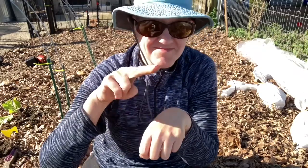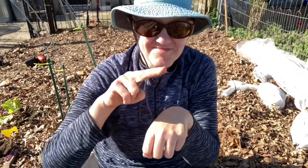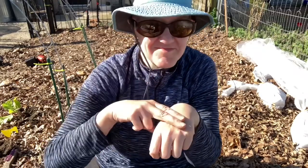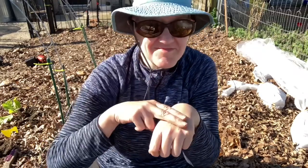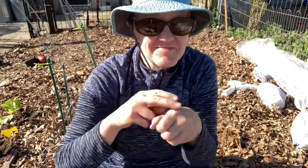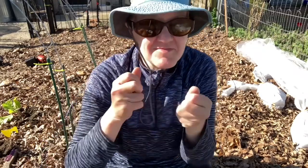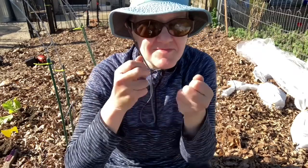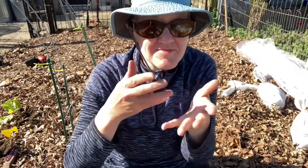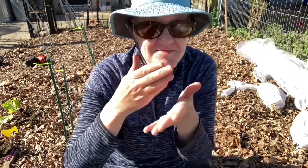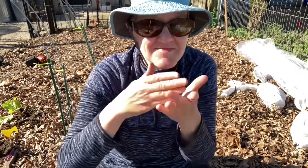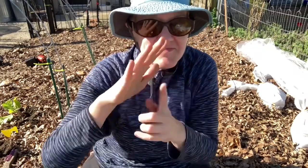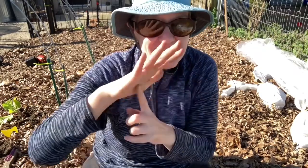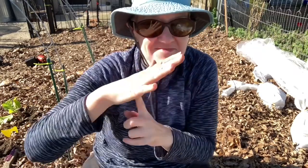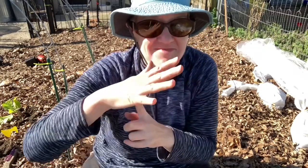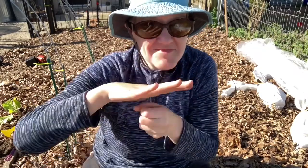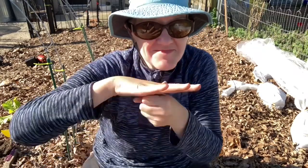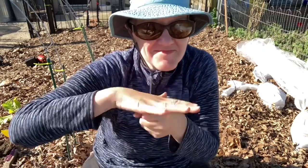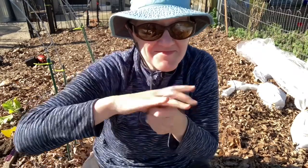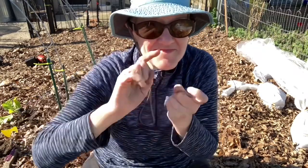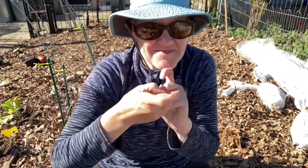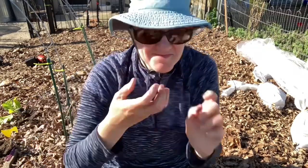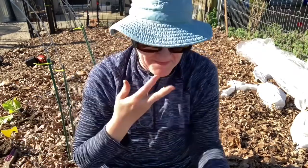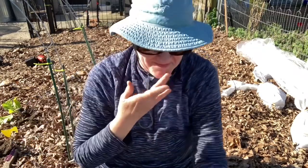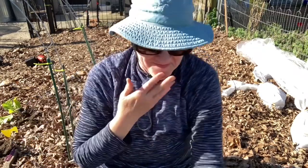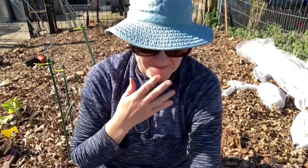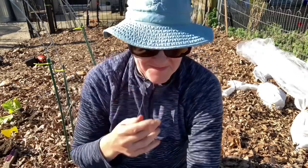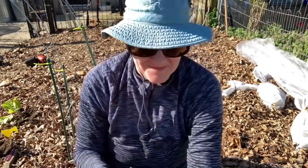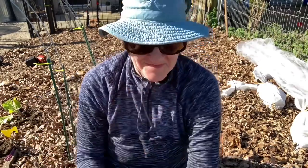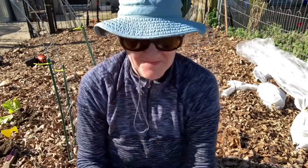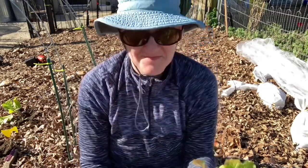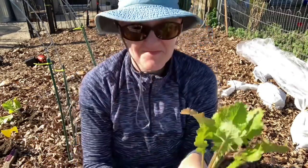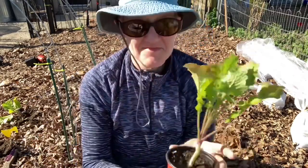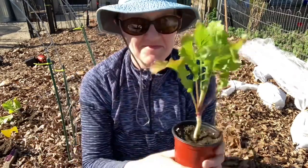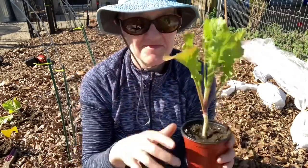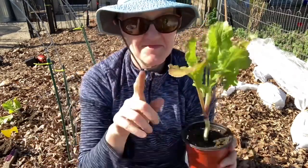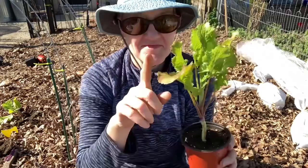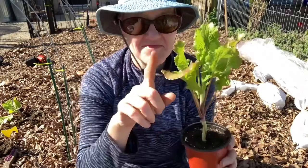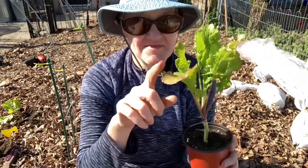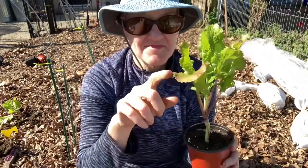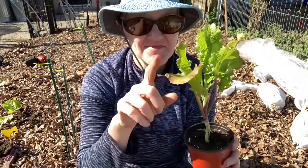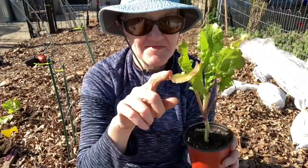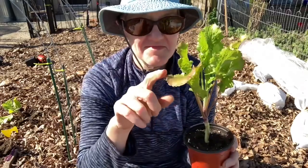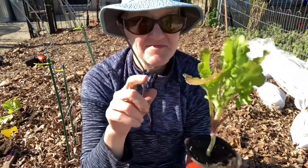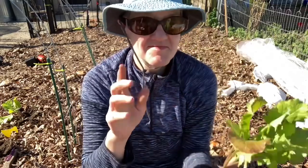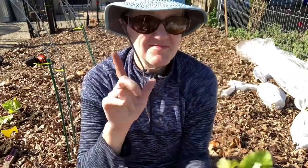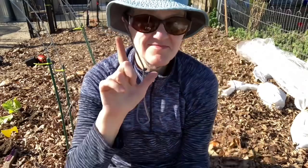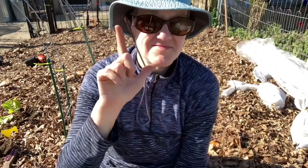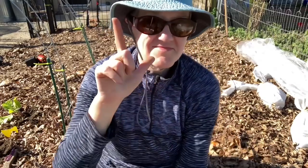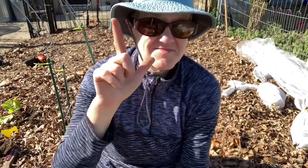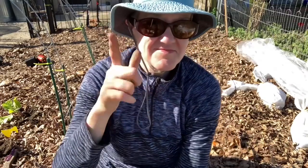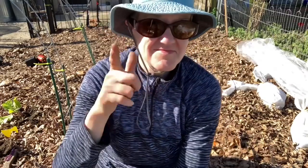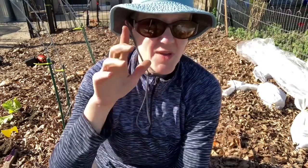It hasn't been normal. This has stressed out some of the leaves and they've changed colors. And if they